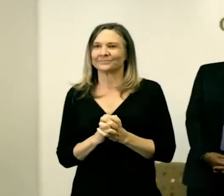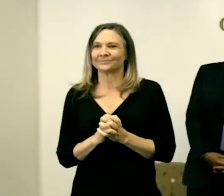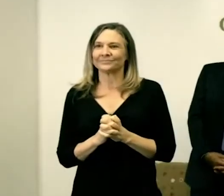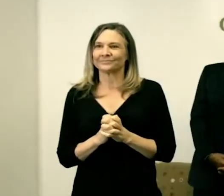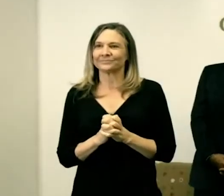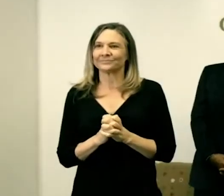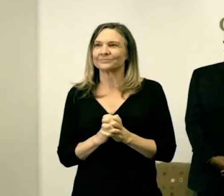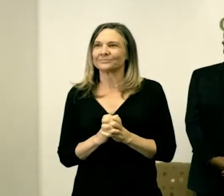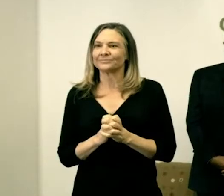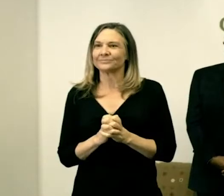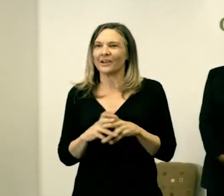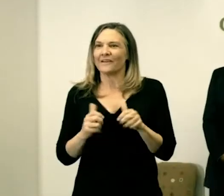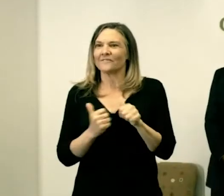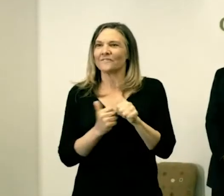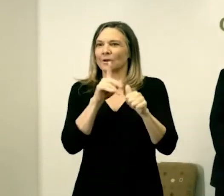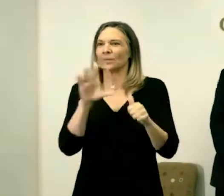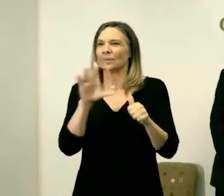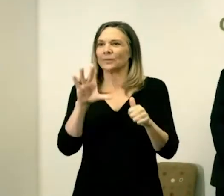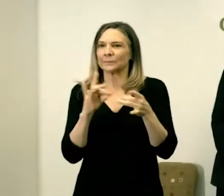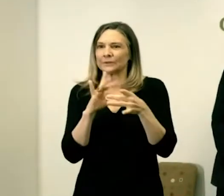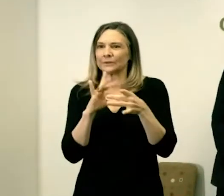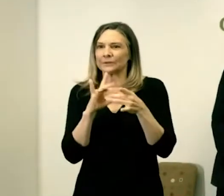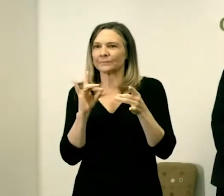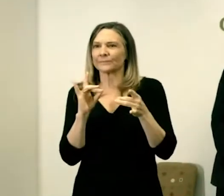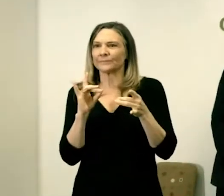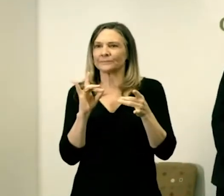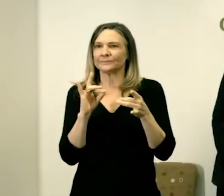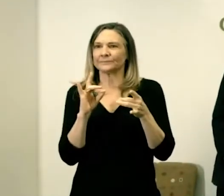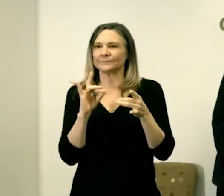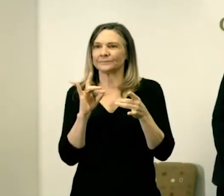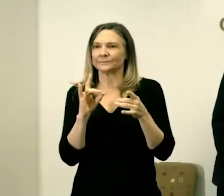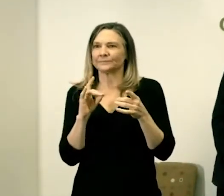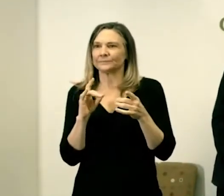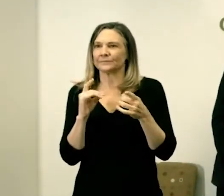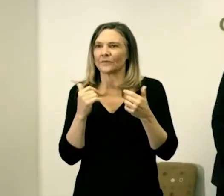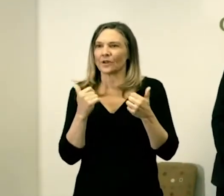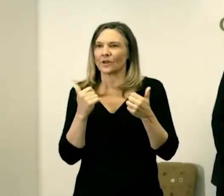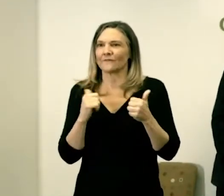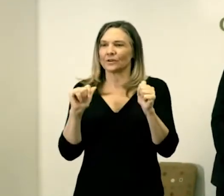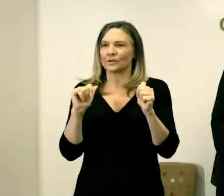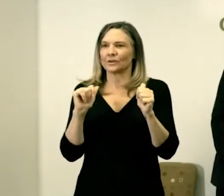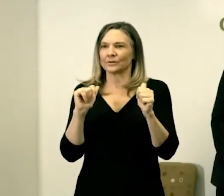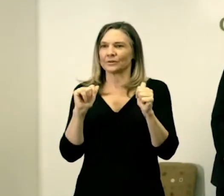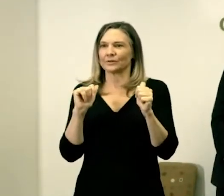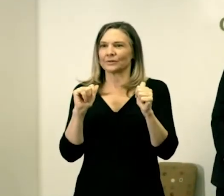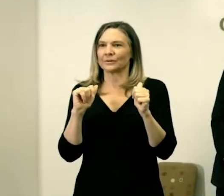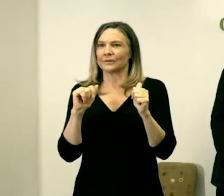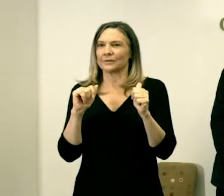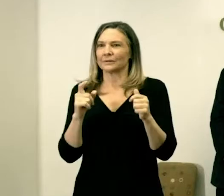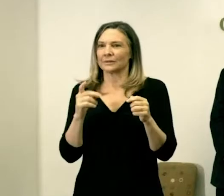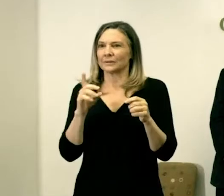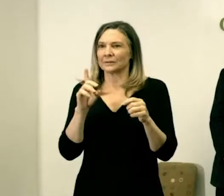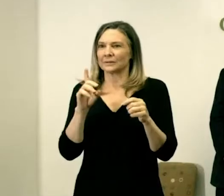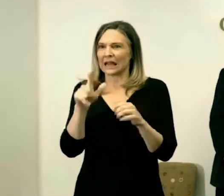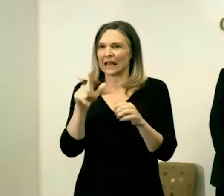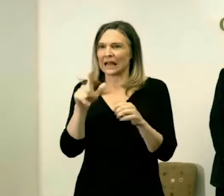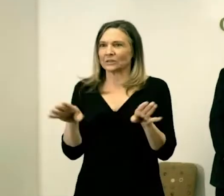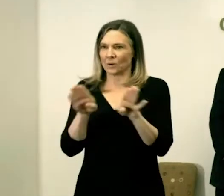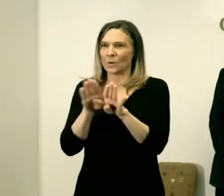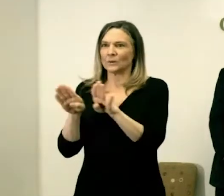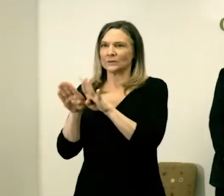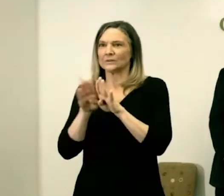some of your comments there. The recall effort is obviously making a big a deal about the closures during this whole